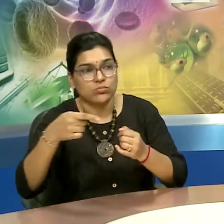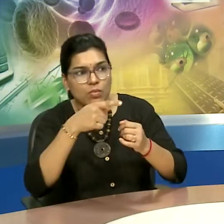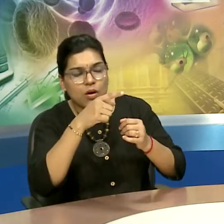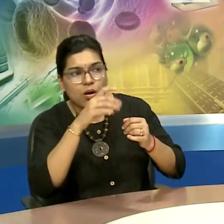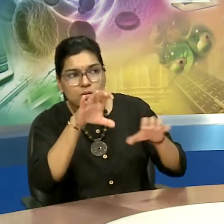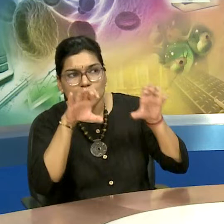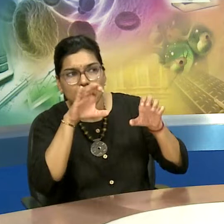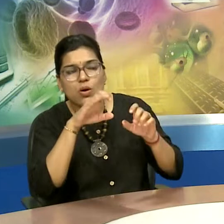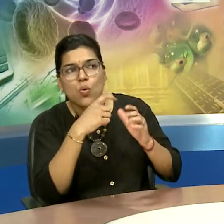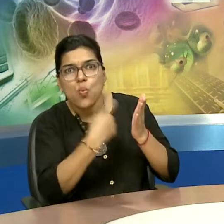interpret the